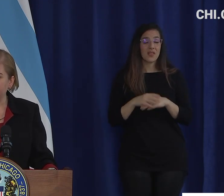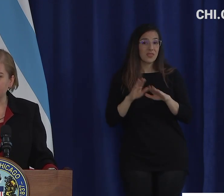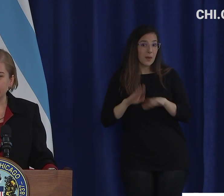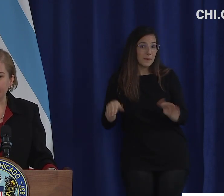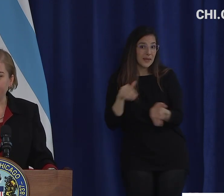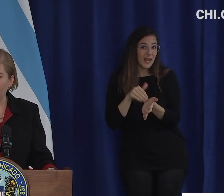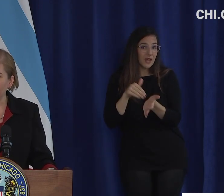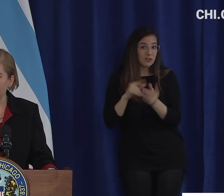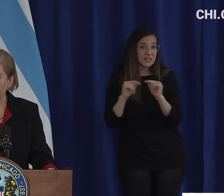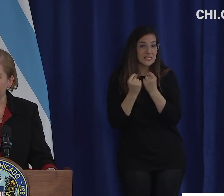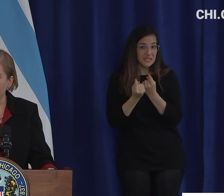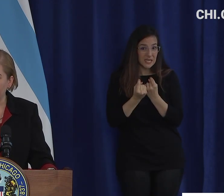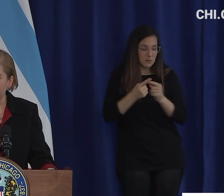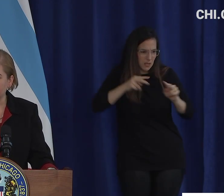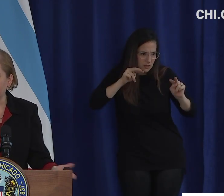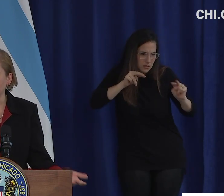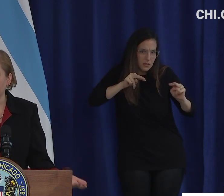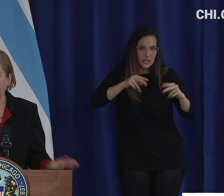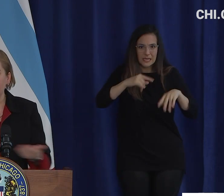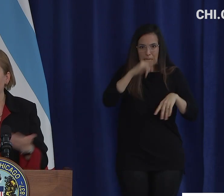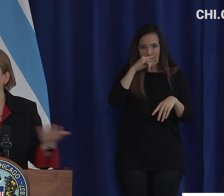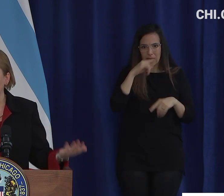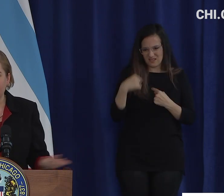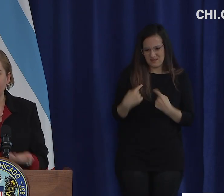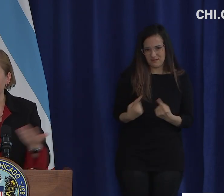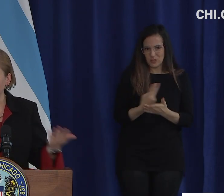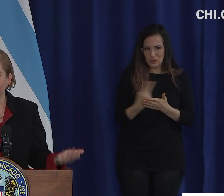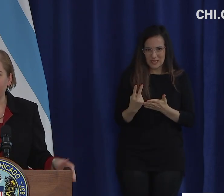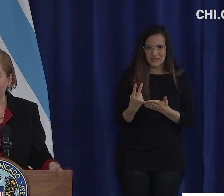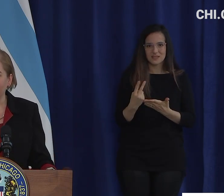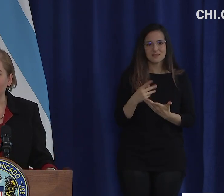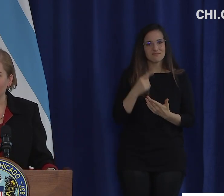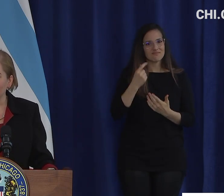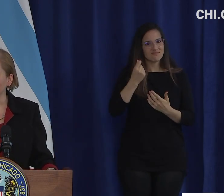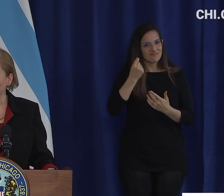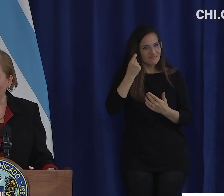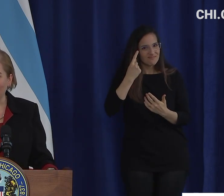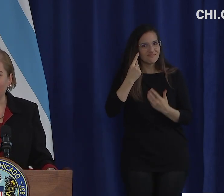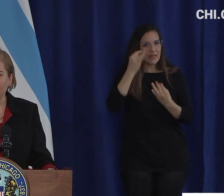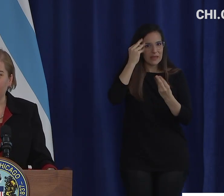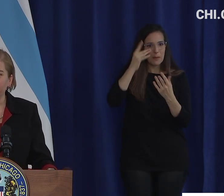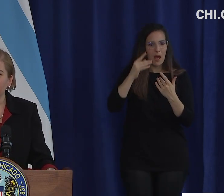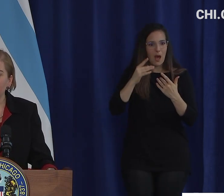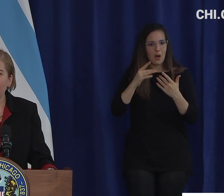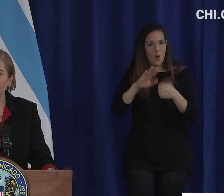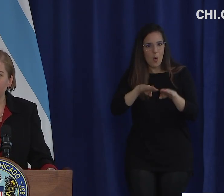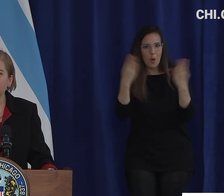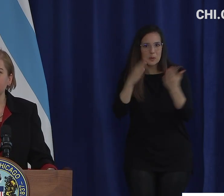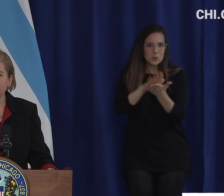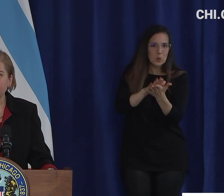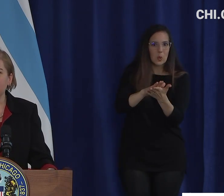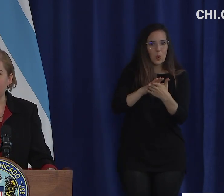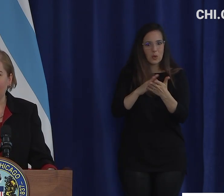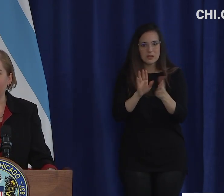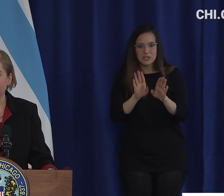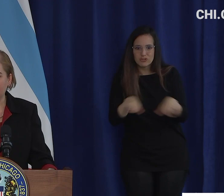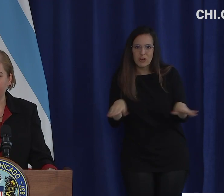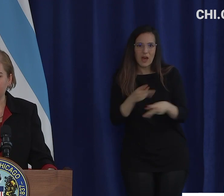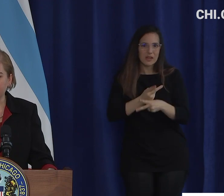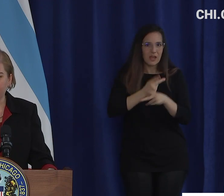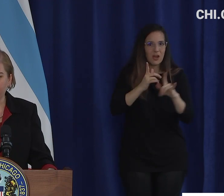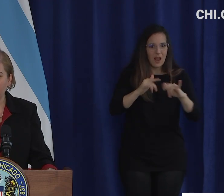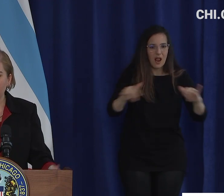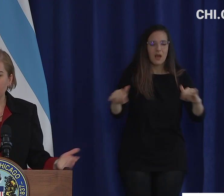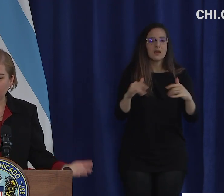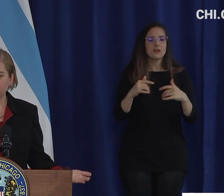on kids over these last few weeks, especially, in the context of thinking about schools and childcare. And we just continue to have